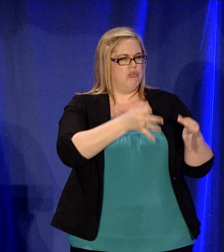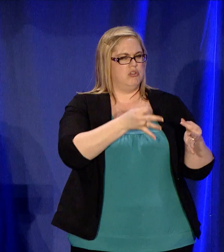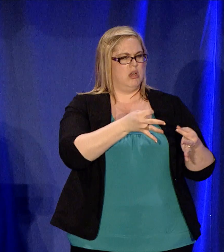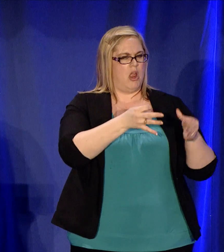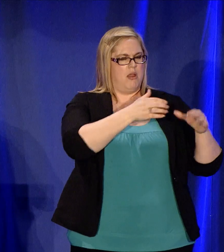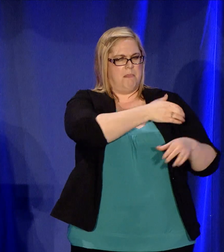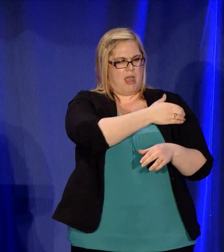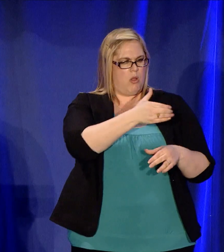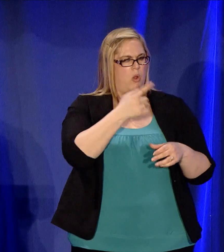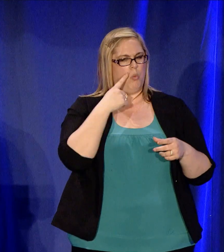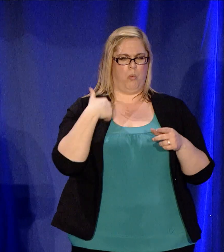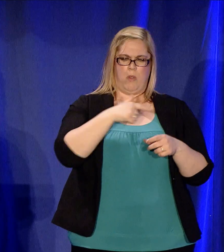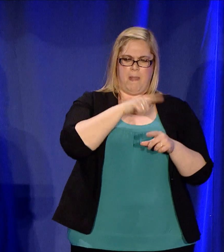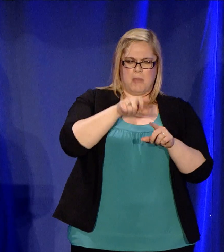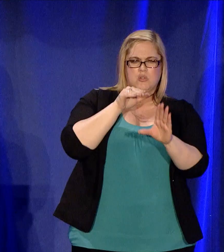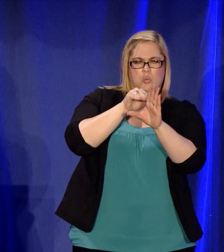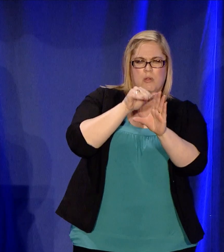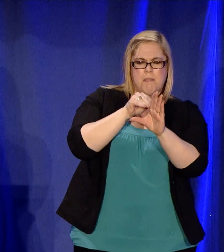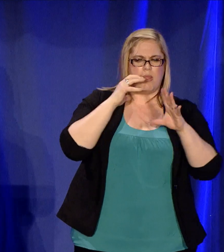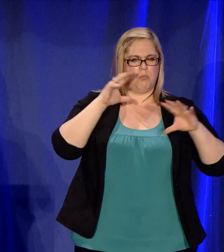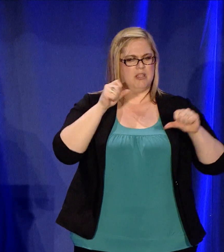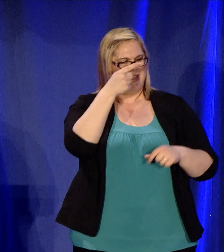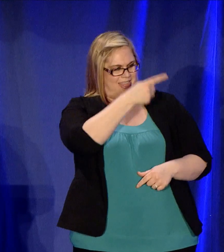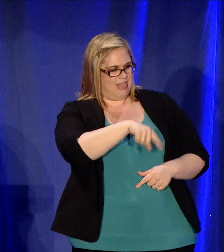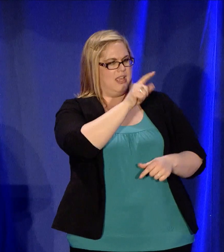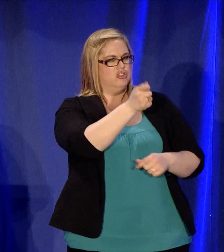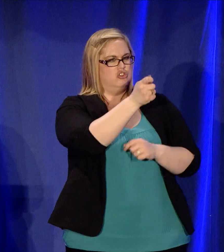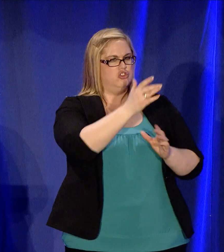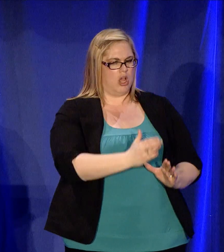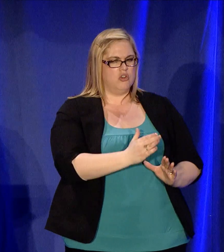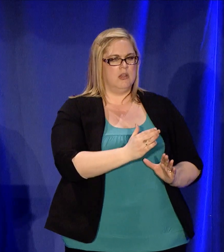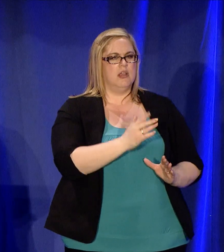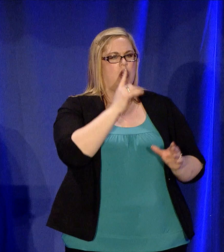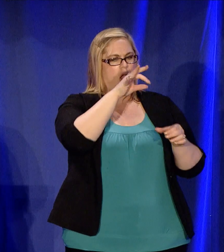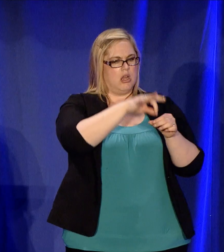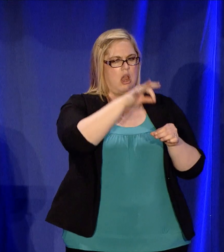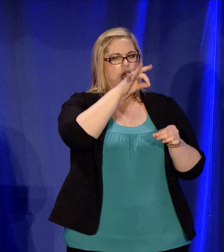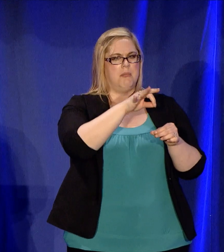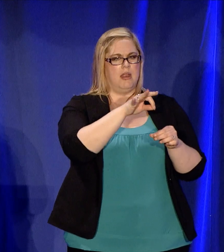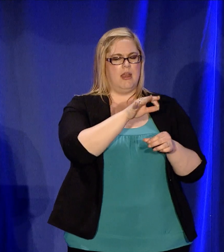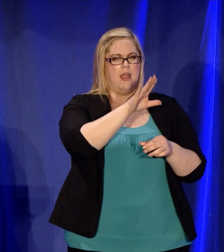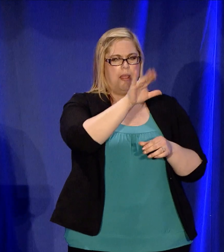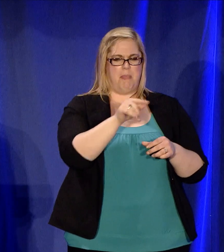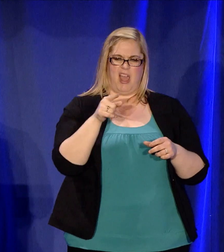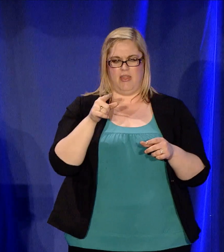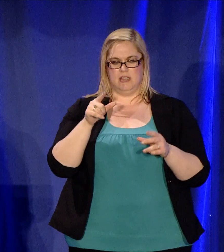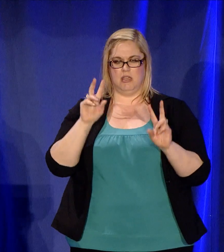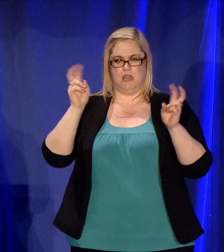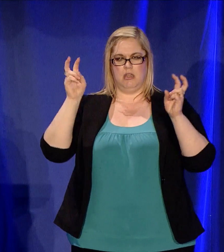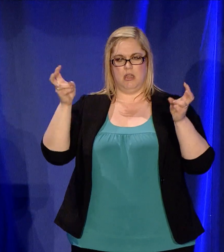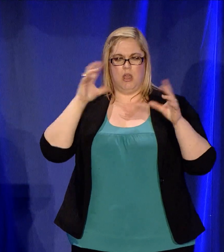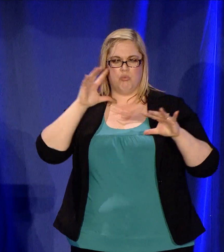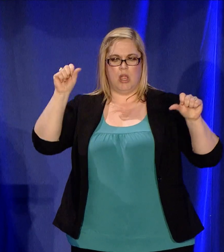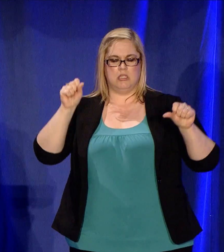we must remind him that these so-called judges are nominated by a so-called president and confirmed by